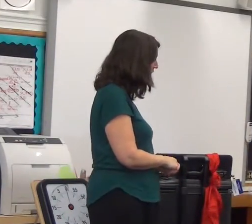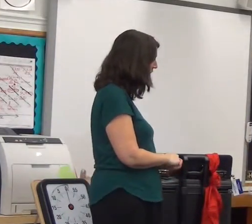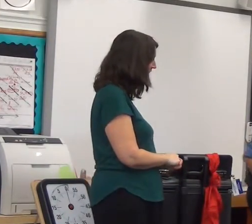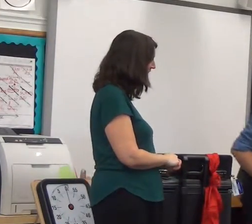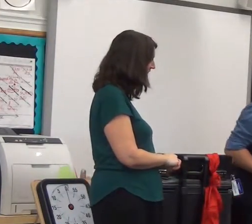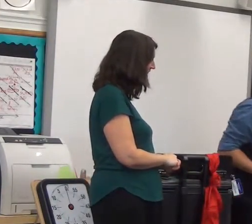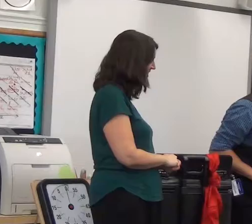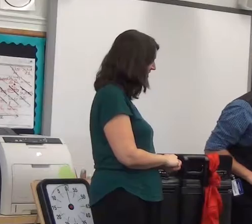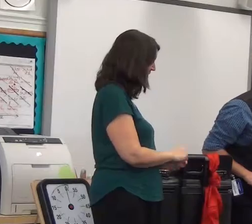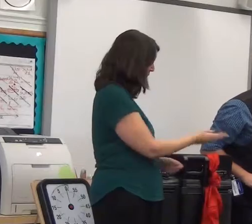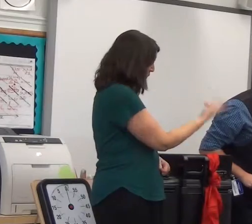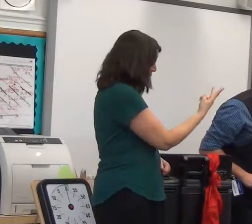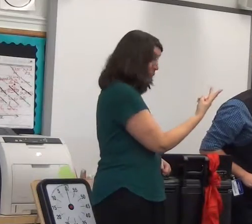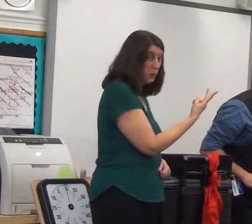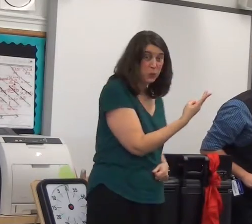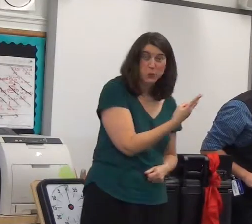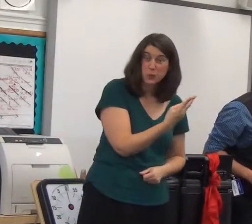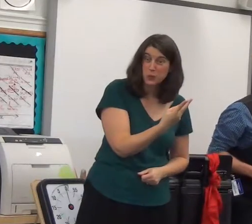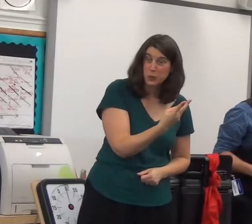to...